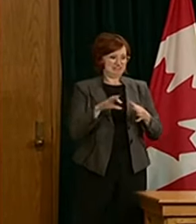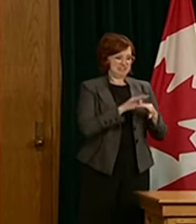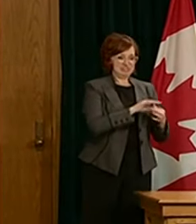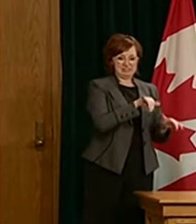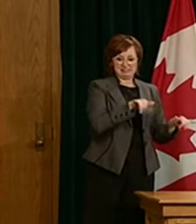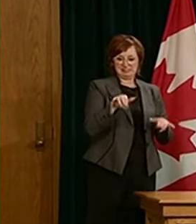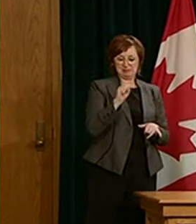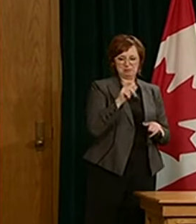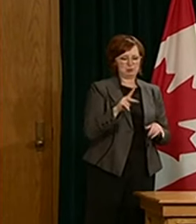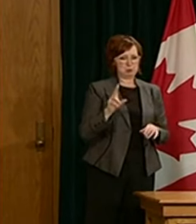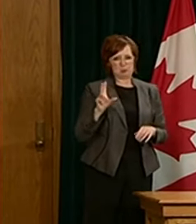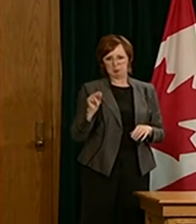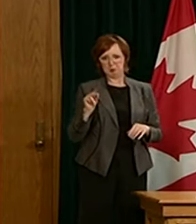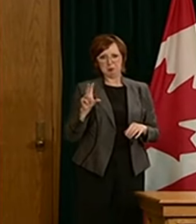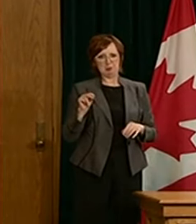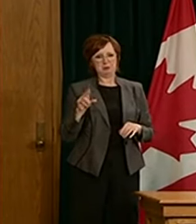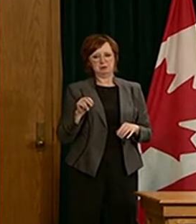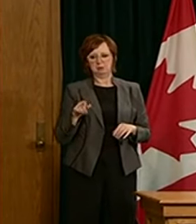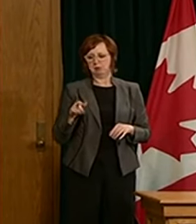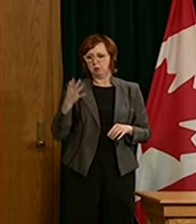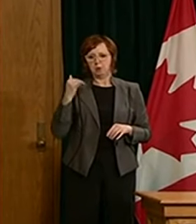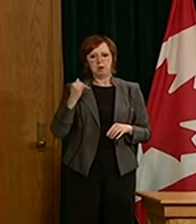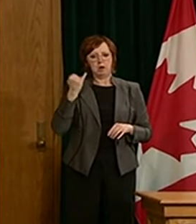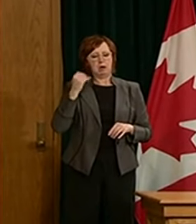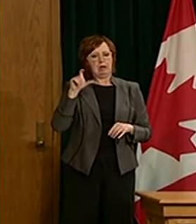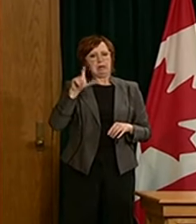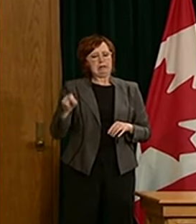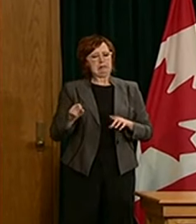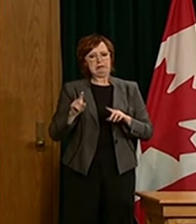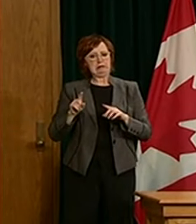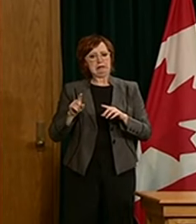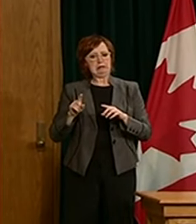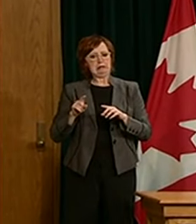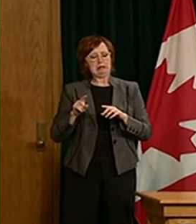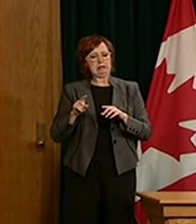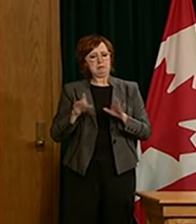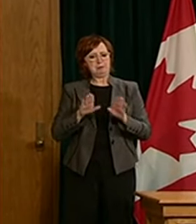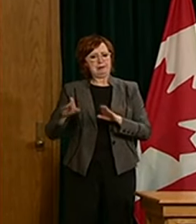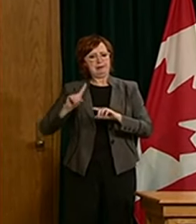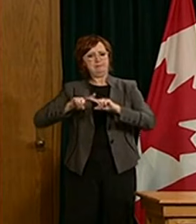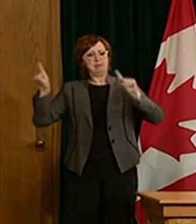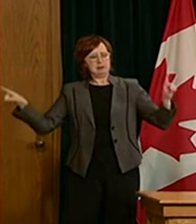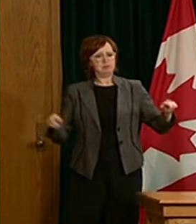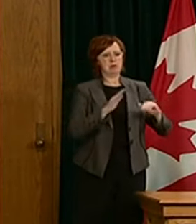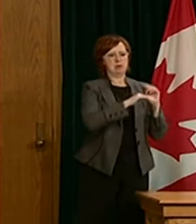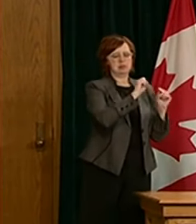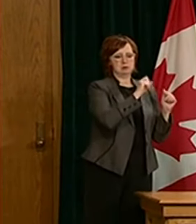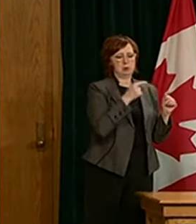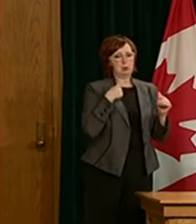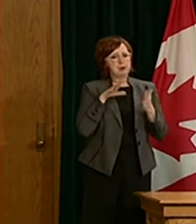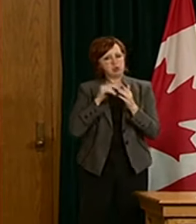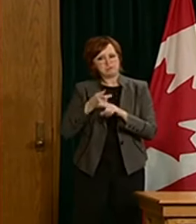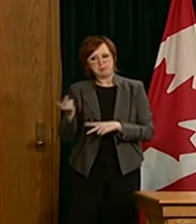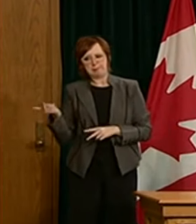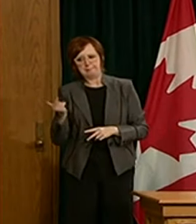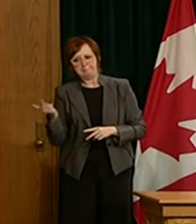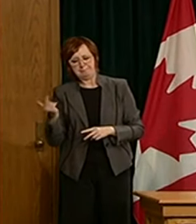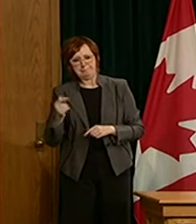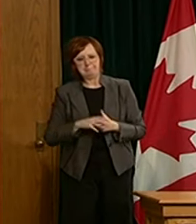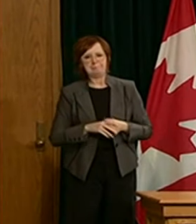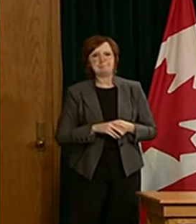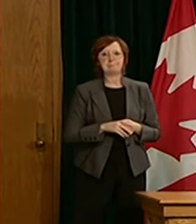impact will be very different because their interventions were different, and we are learning from that and hoping to avoid some of that. The second piece around the